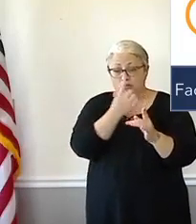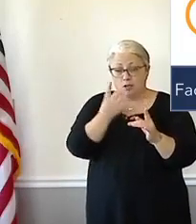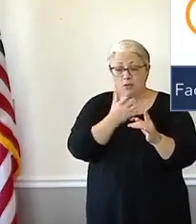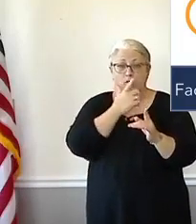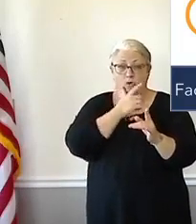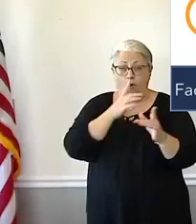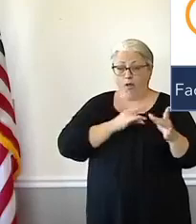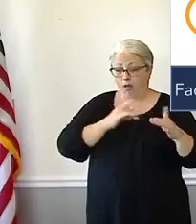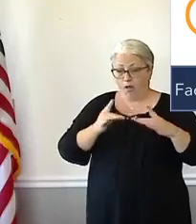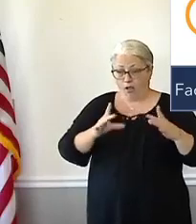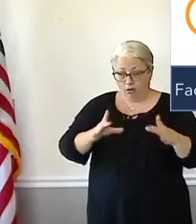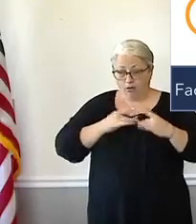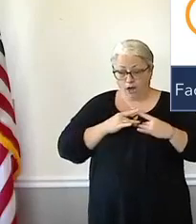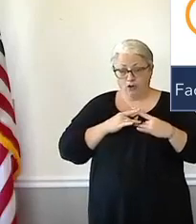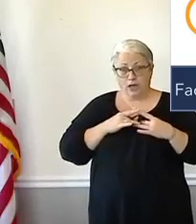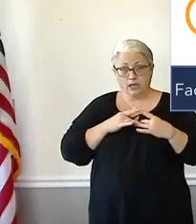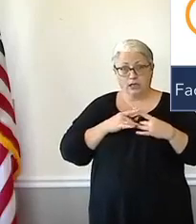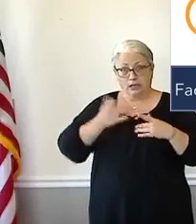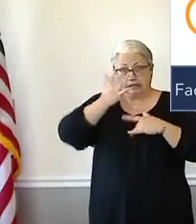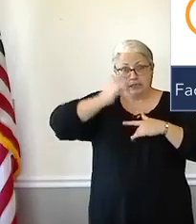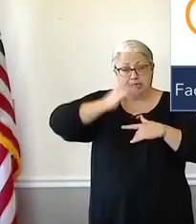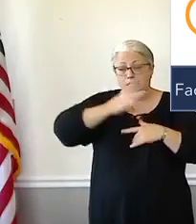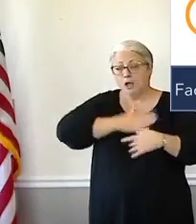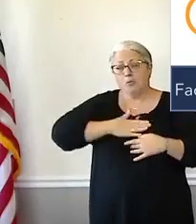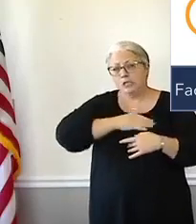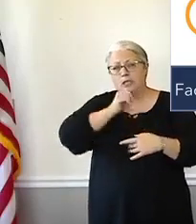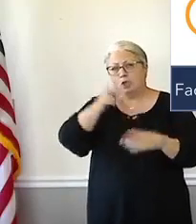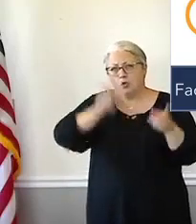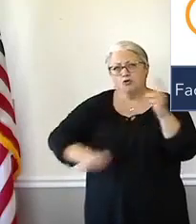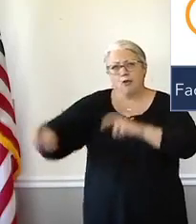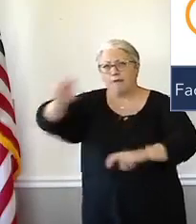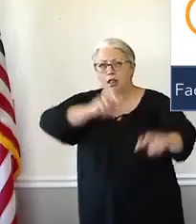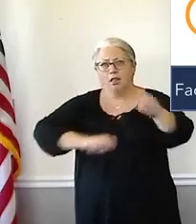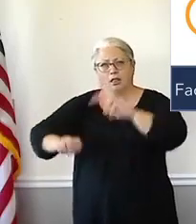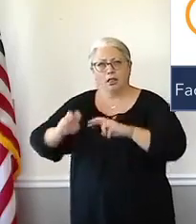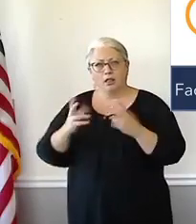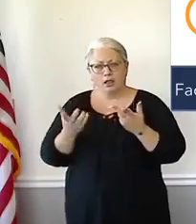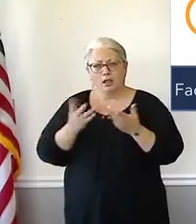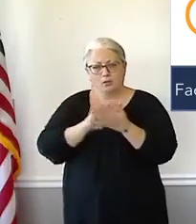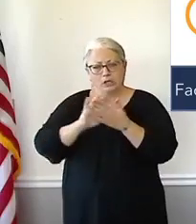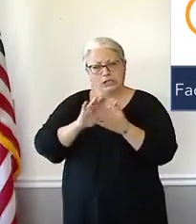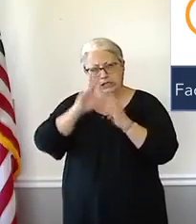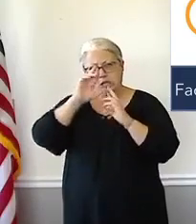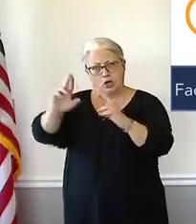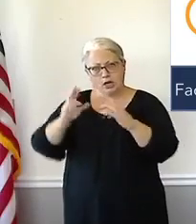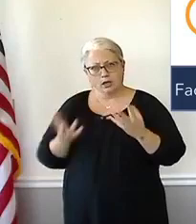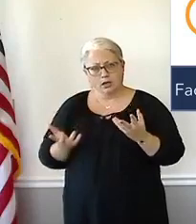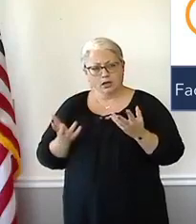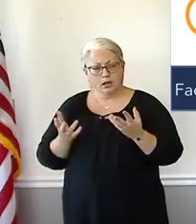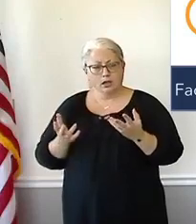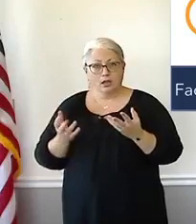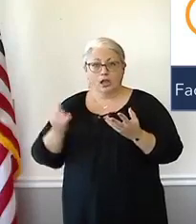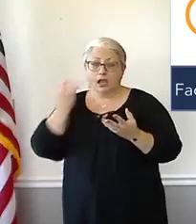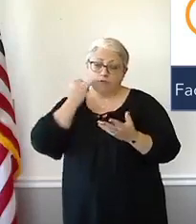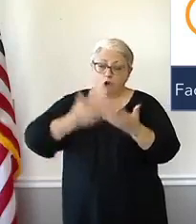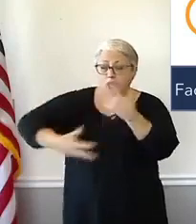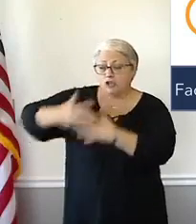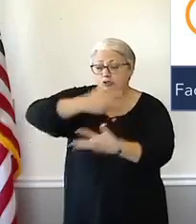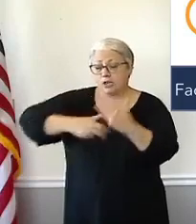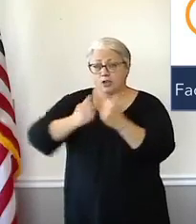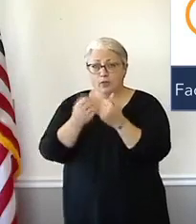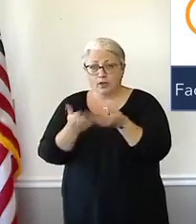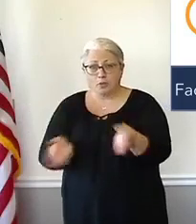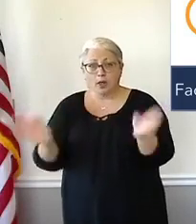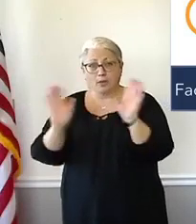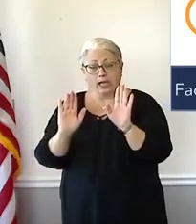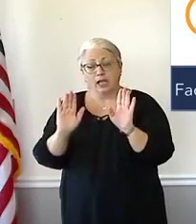contracted the disease, please just don't travel. That's our ask of you. Be considerate. That said, if you're interacting with the public, you have every